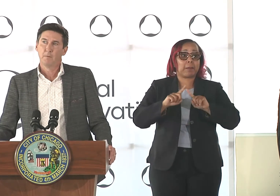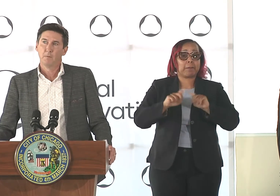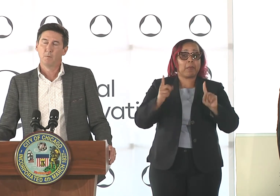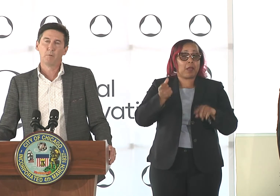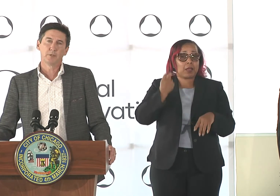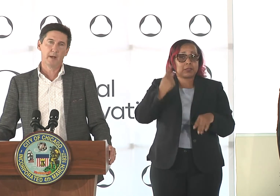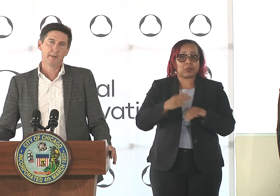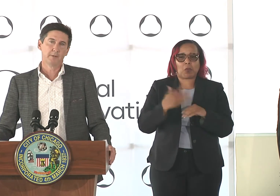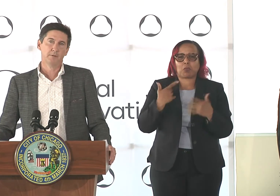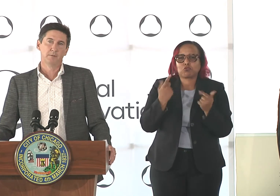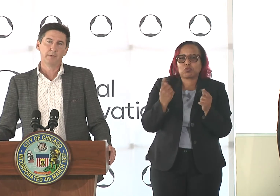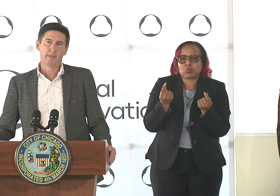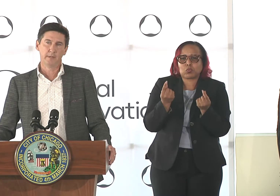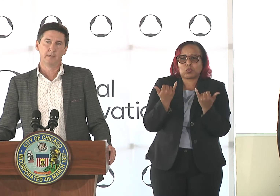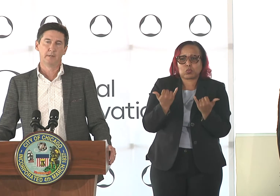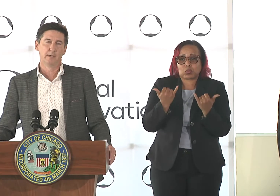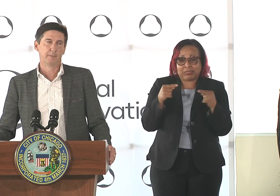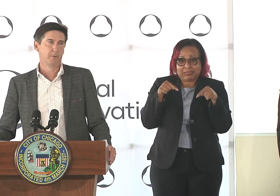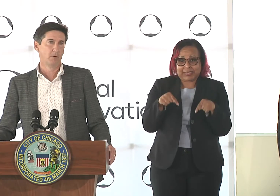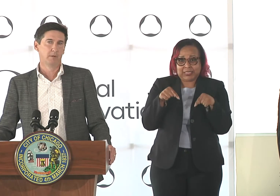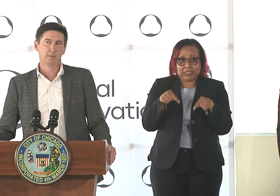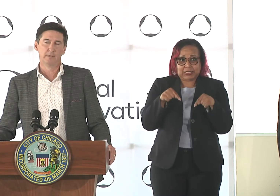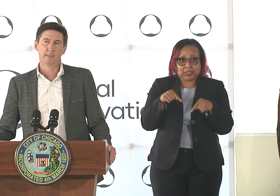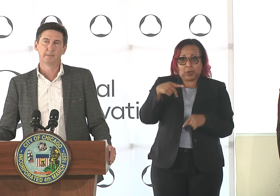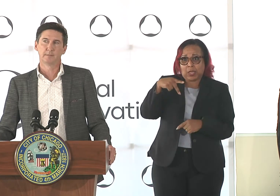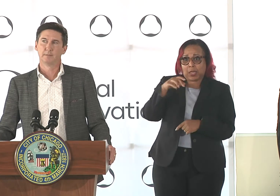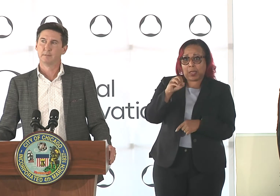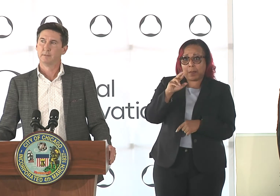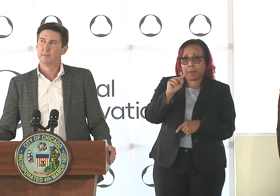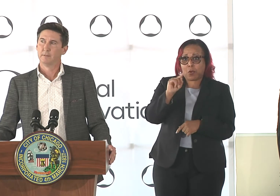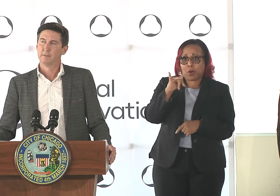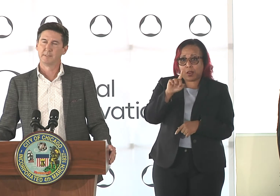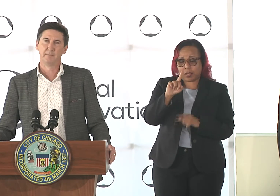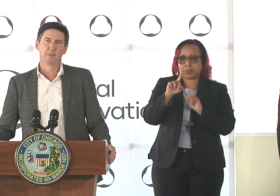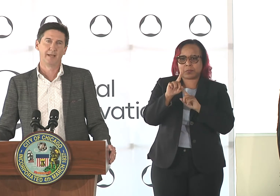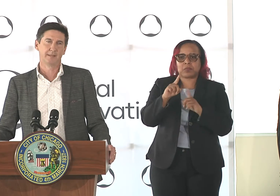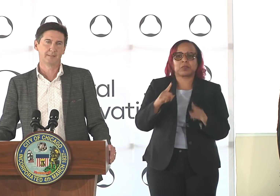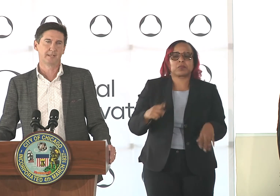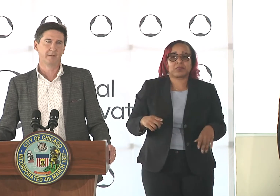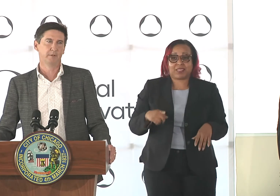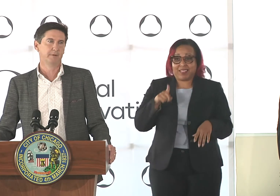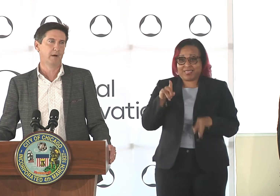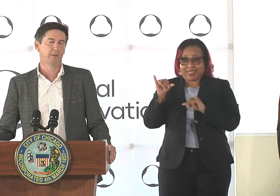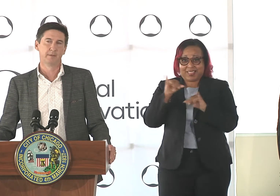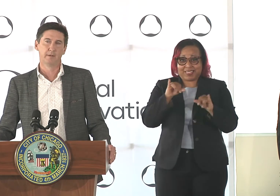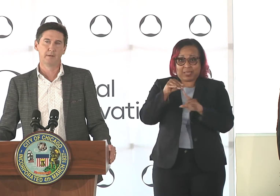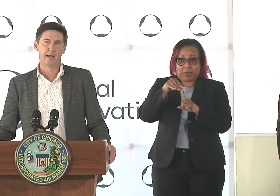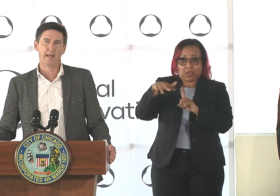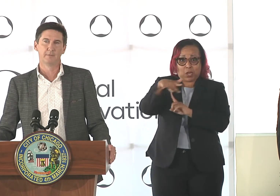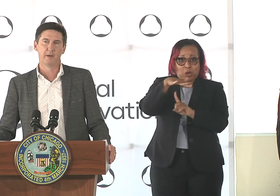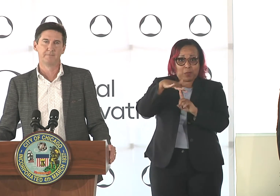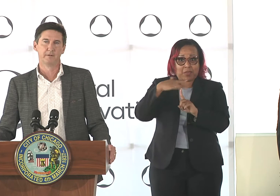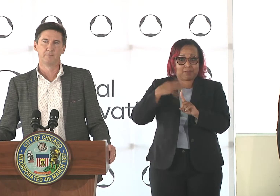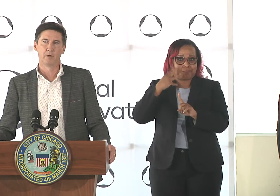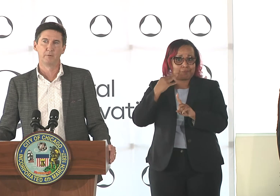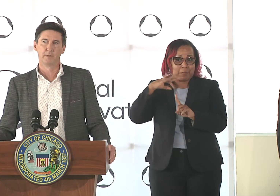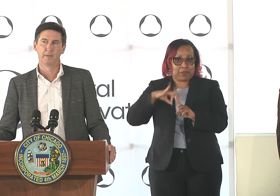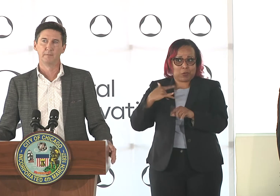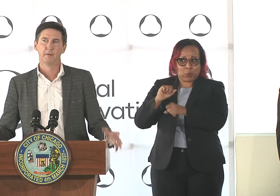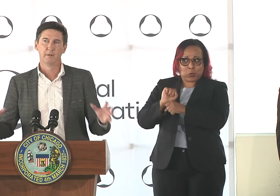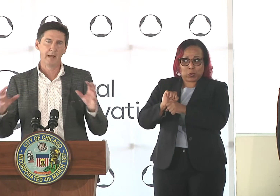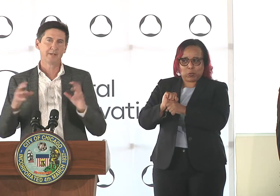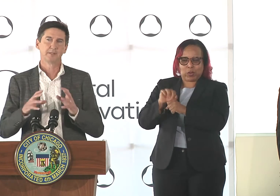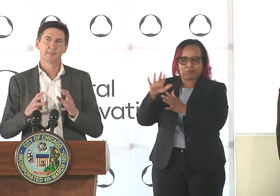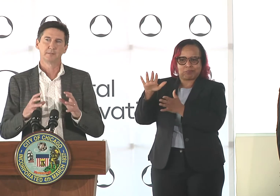But what we're trying to do here at Portal is simulate that same environment that I had the benefit of working